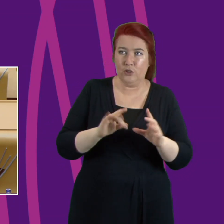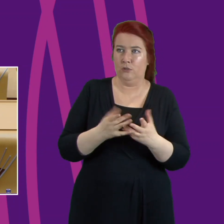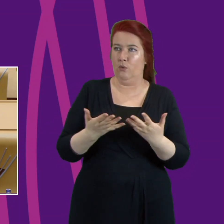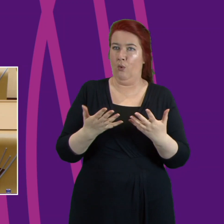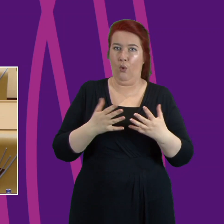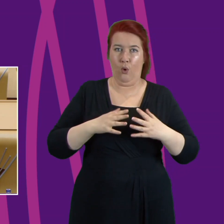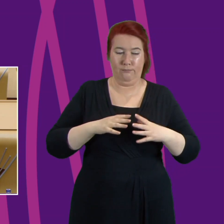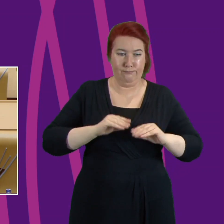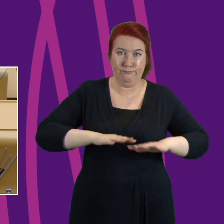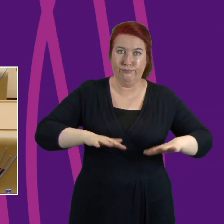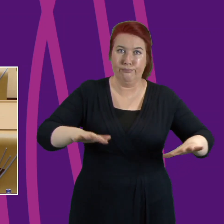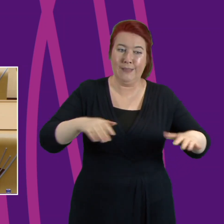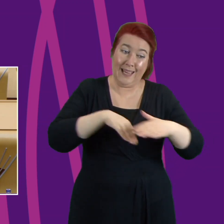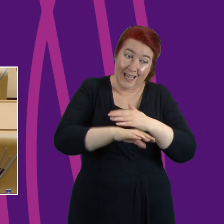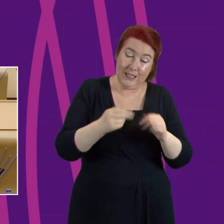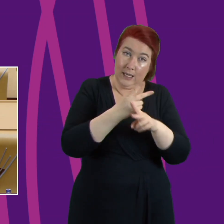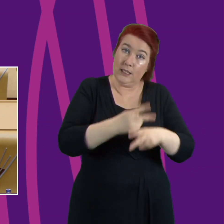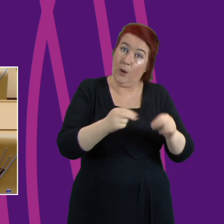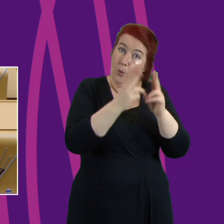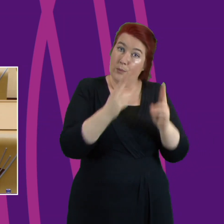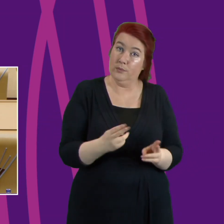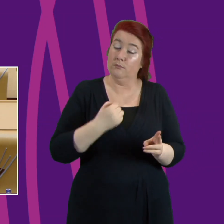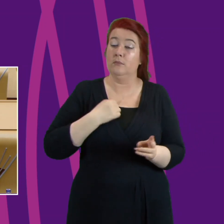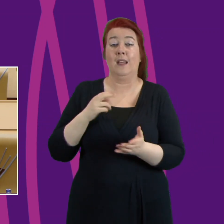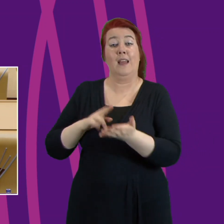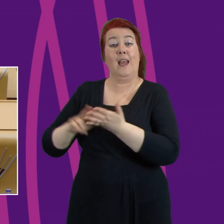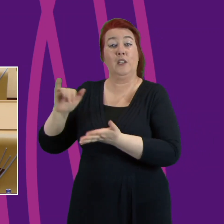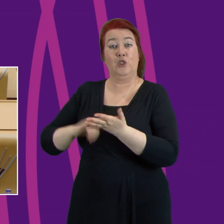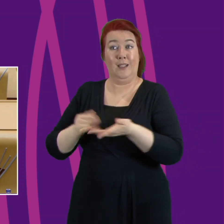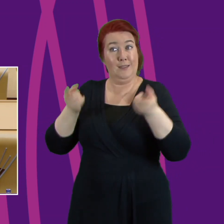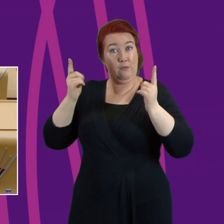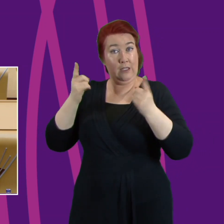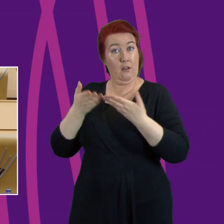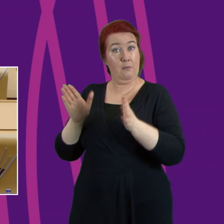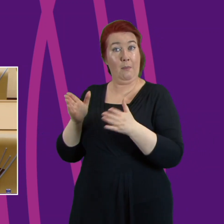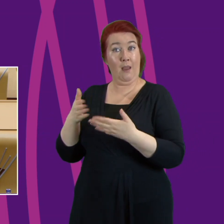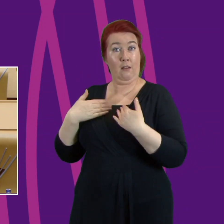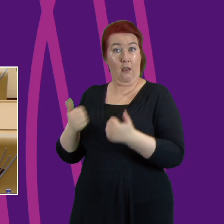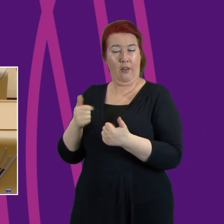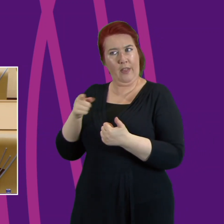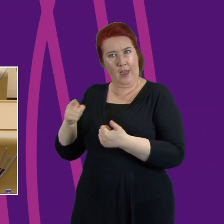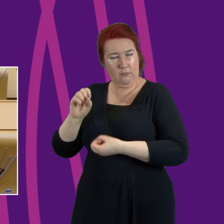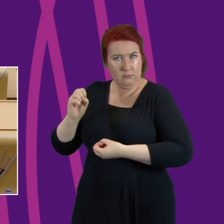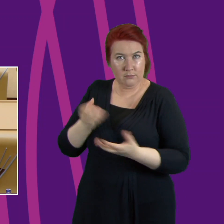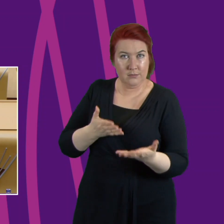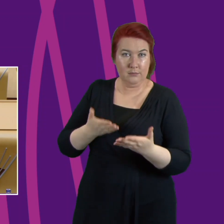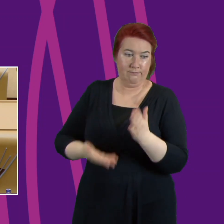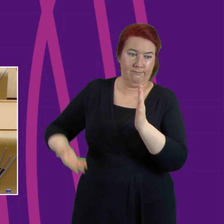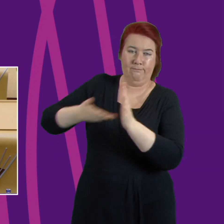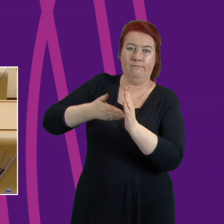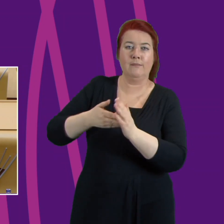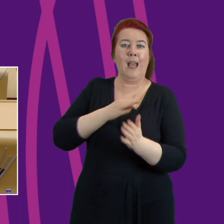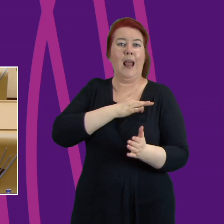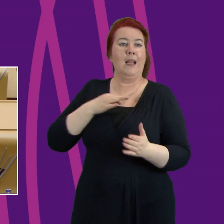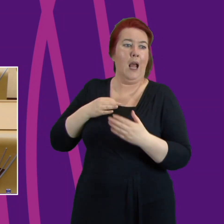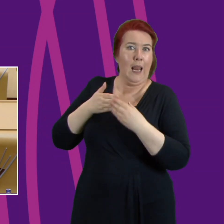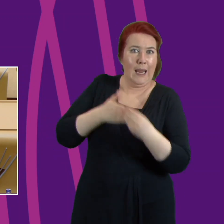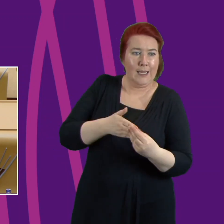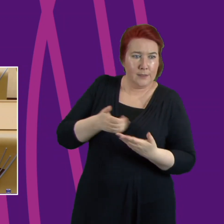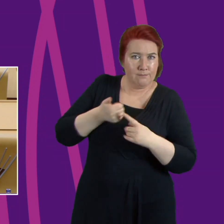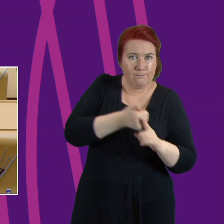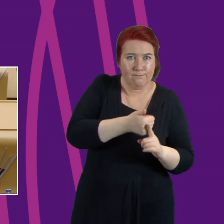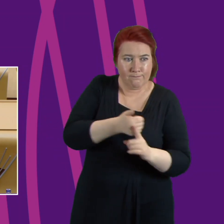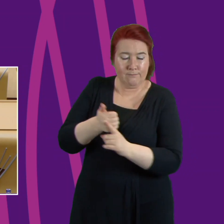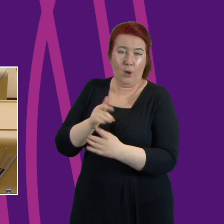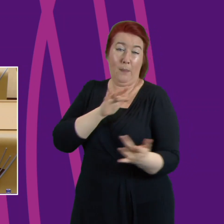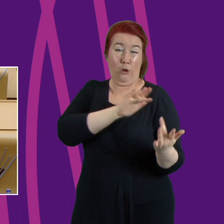care homes. Our NHS Directors of Public Health are now providing enhanced clinical leadership and have contacted every care